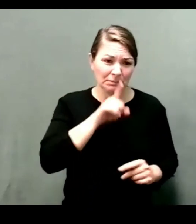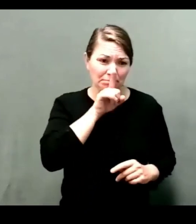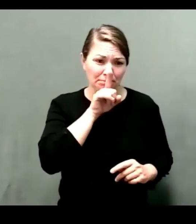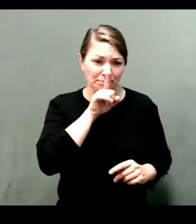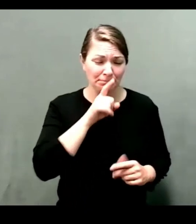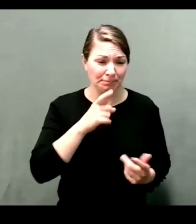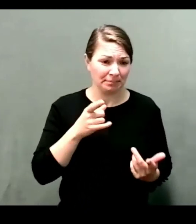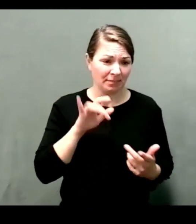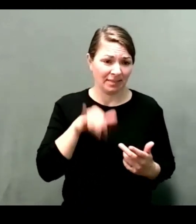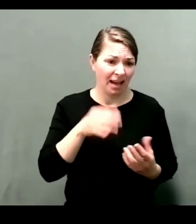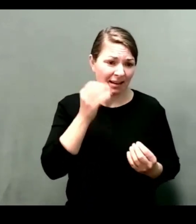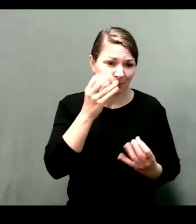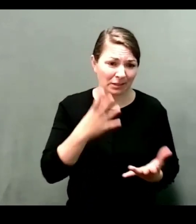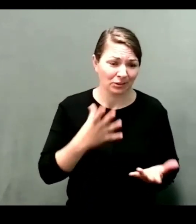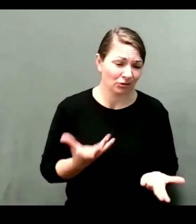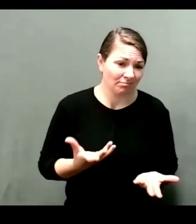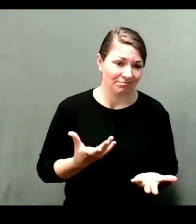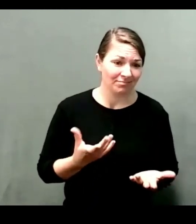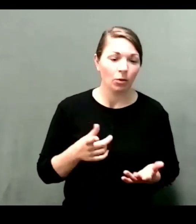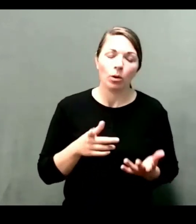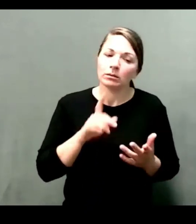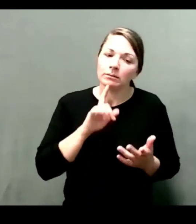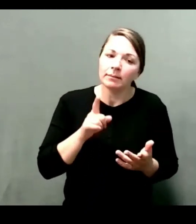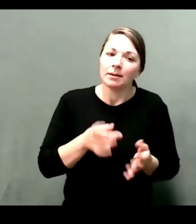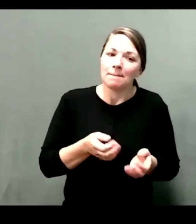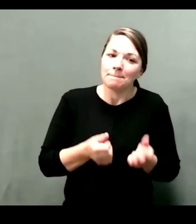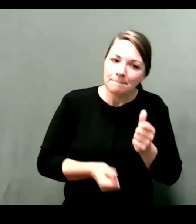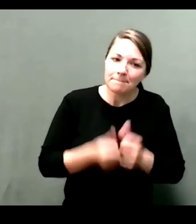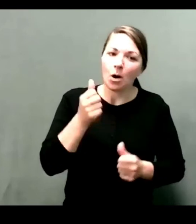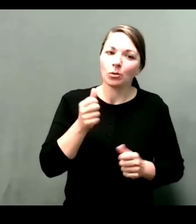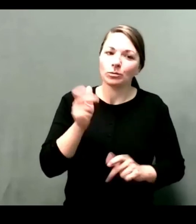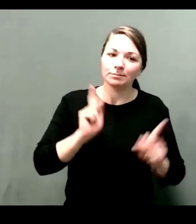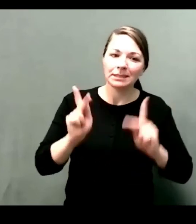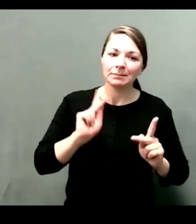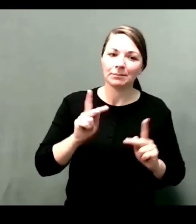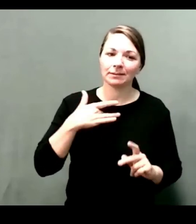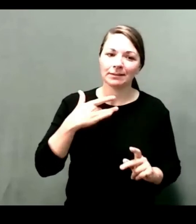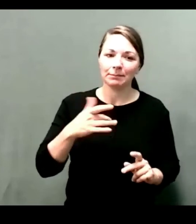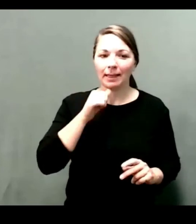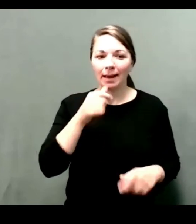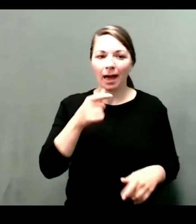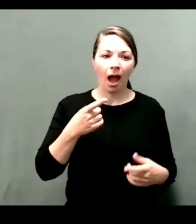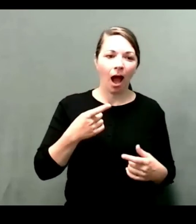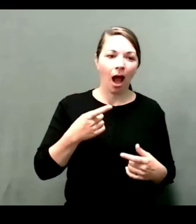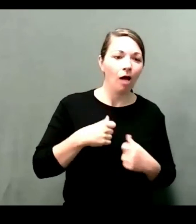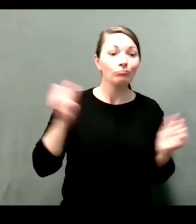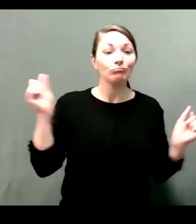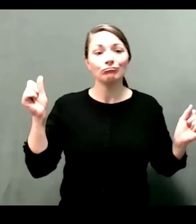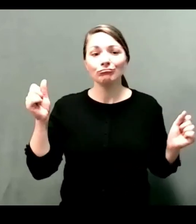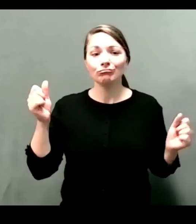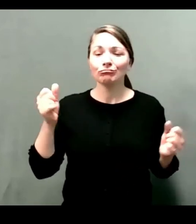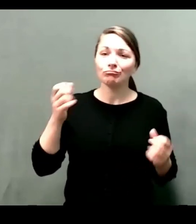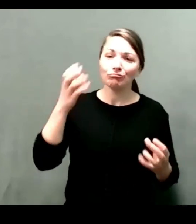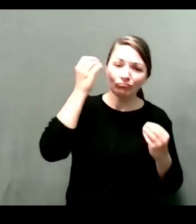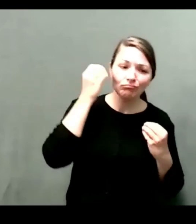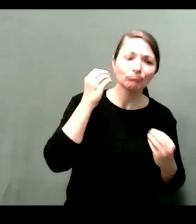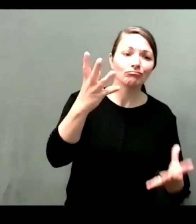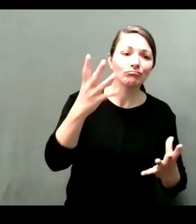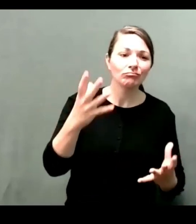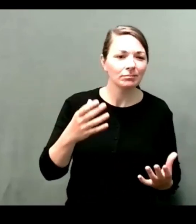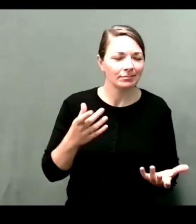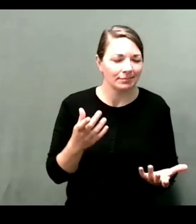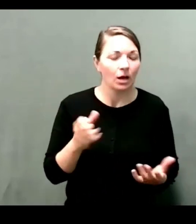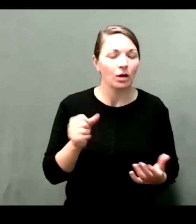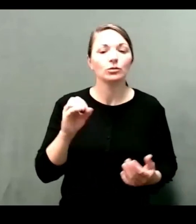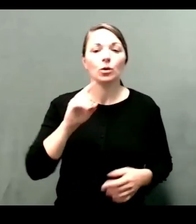put on display, at least not for the majority of society, I would say. And so what we want to do here is